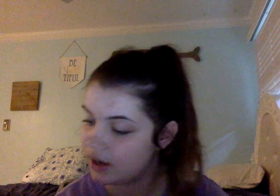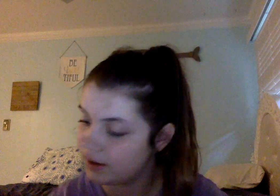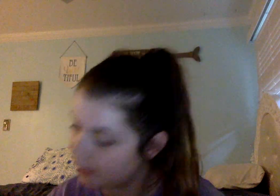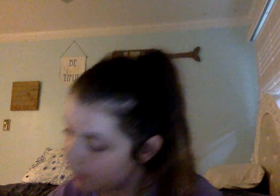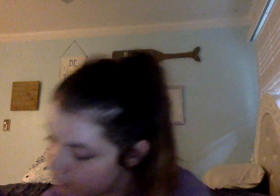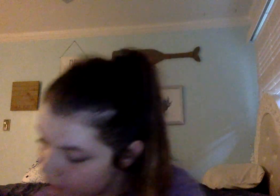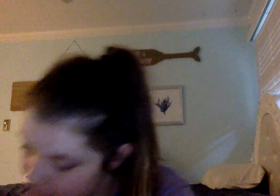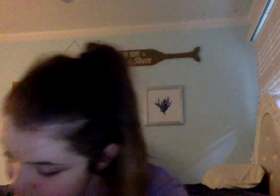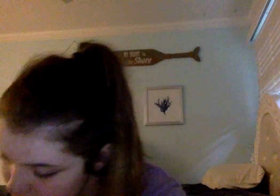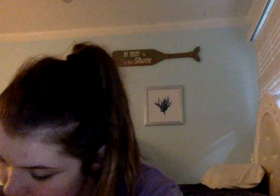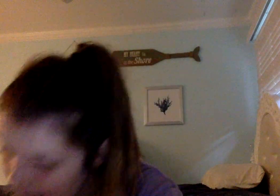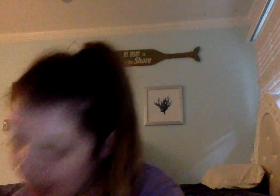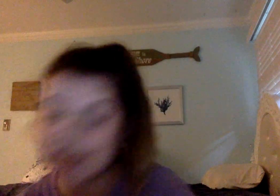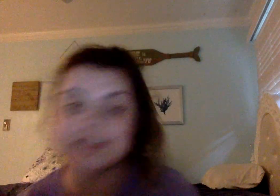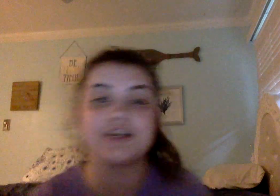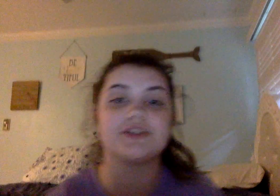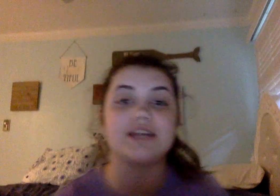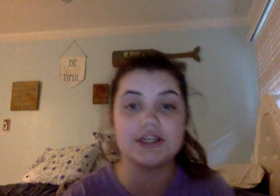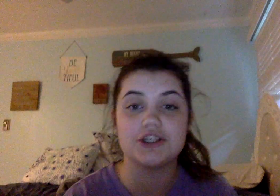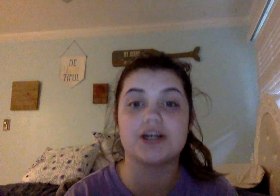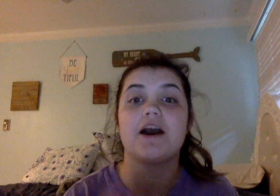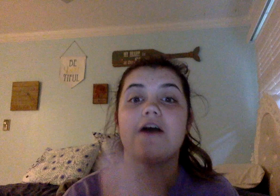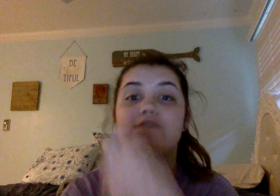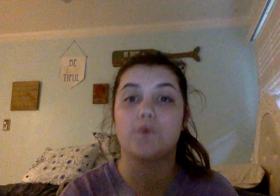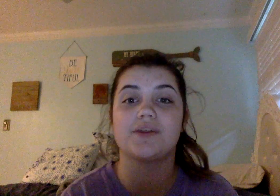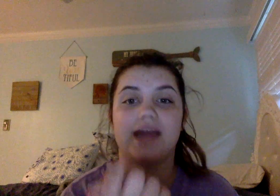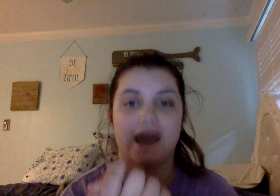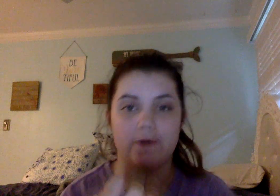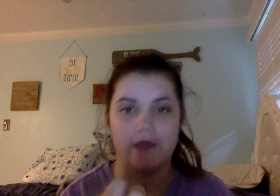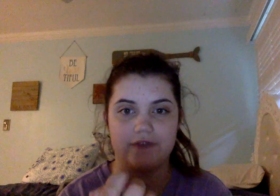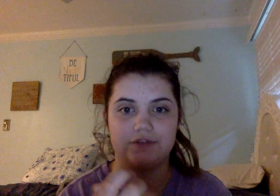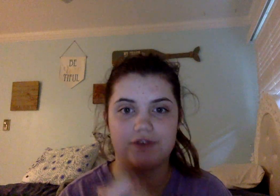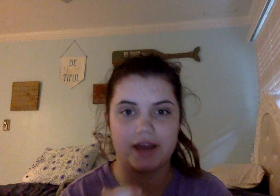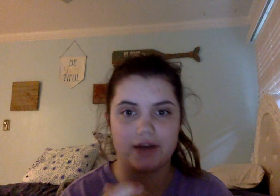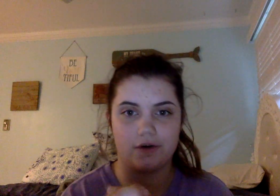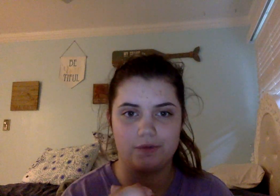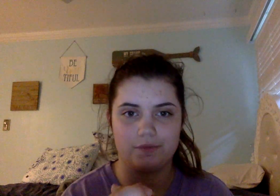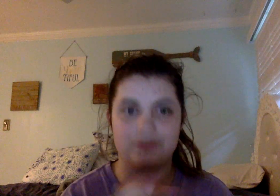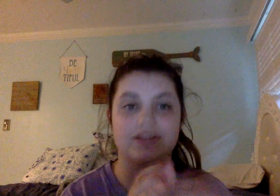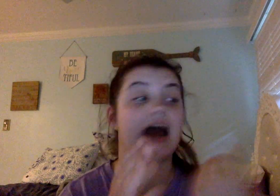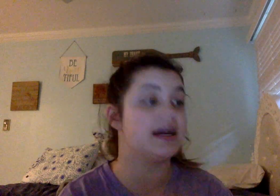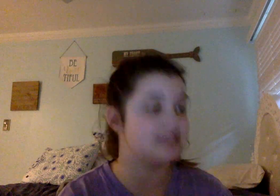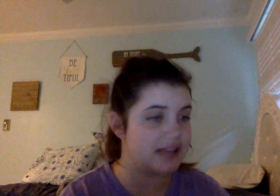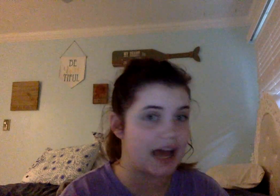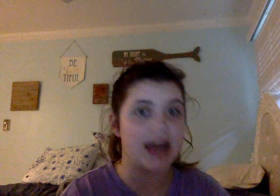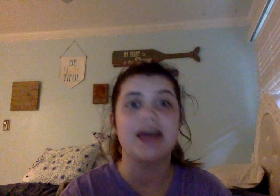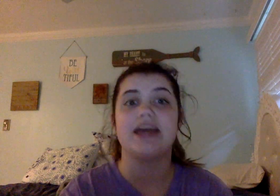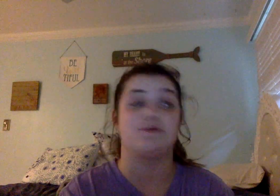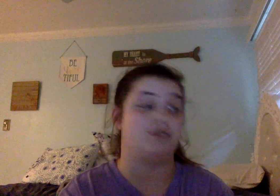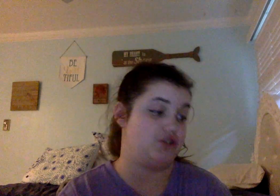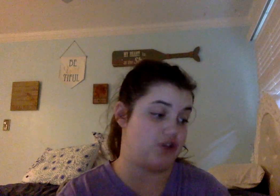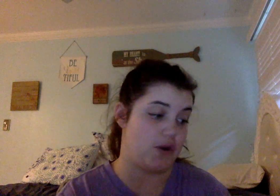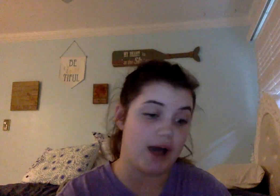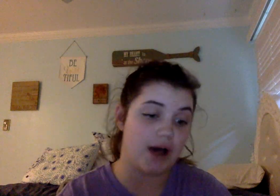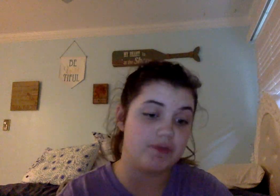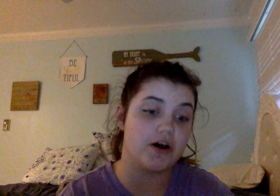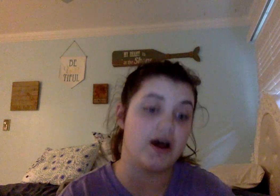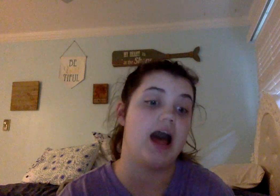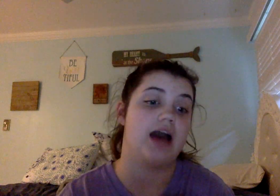Now, let's see. Ask your teacher for the outline of the final. I did that. It was so helpful. I was